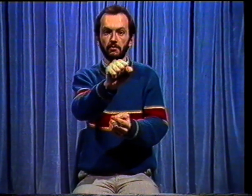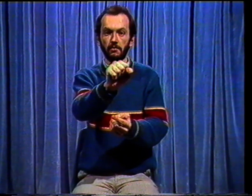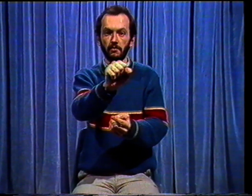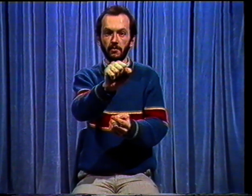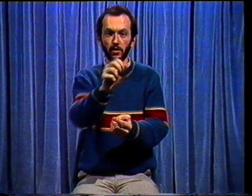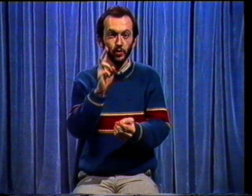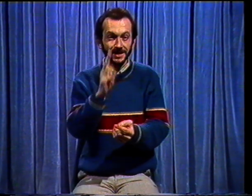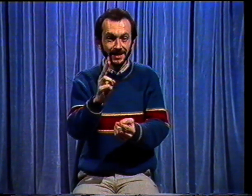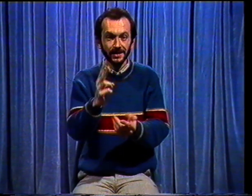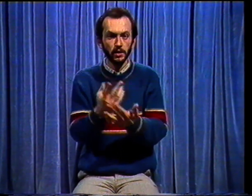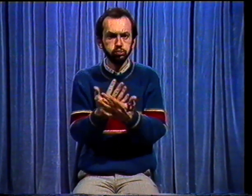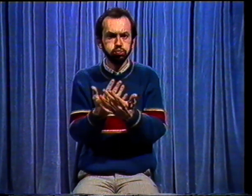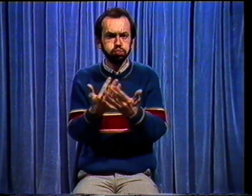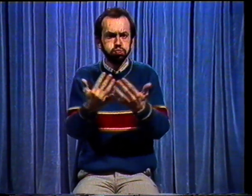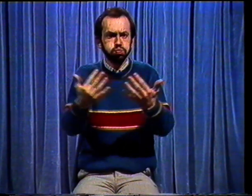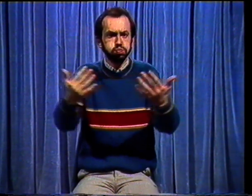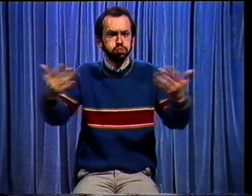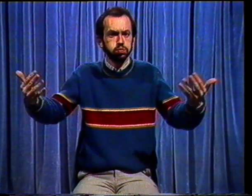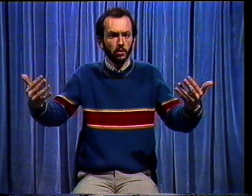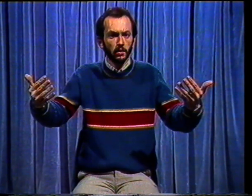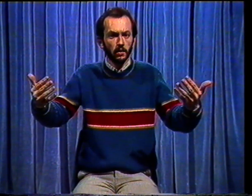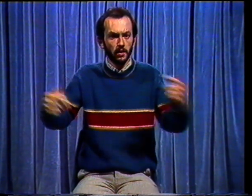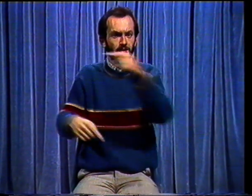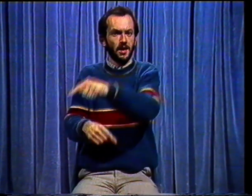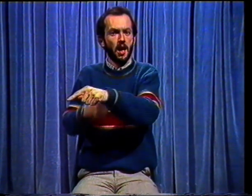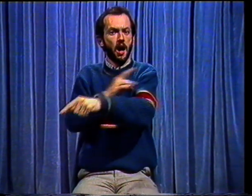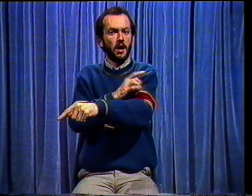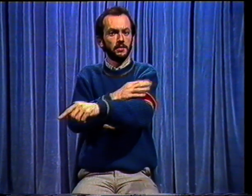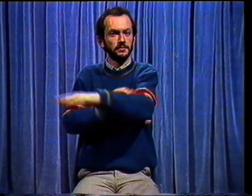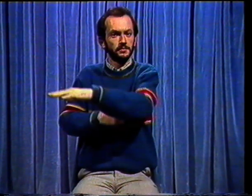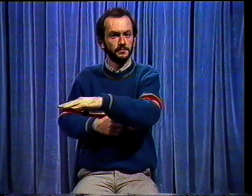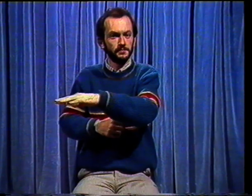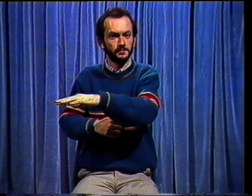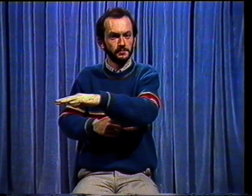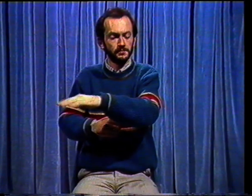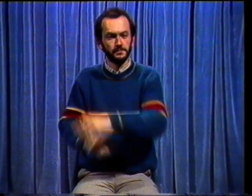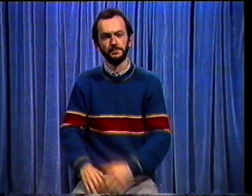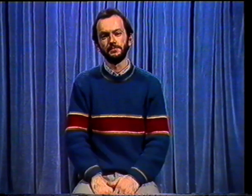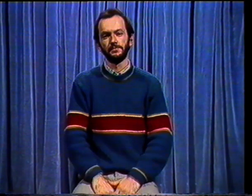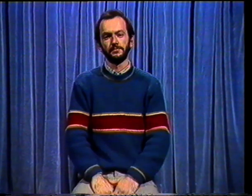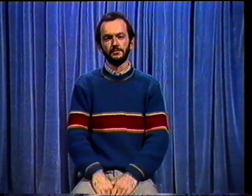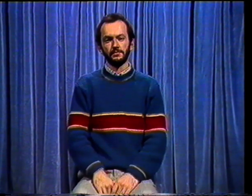able to get hold of and see, and that's this, that there were a lot of people in Ireland.